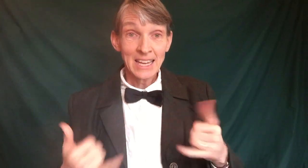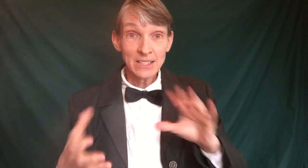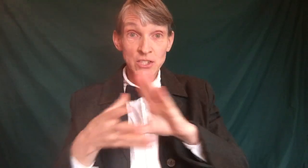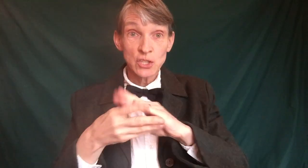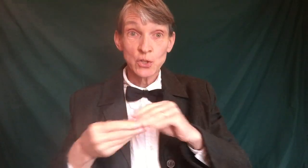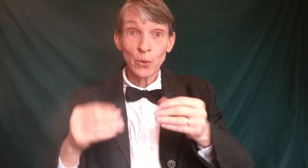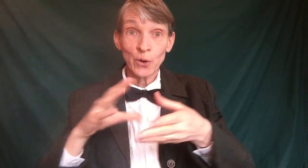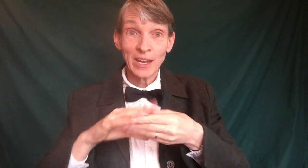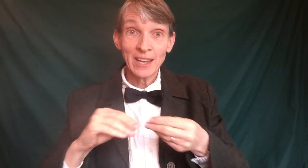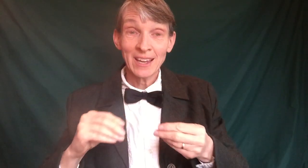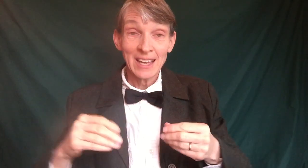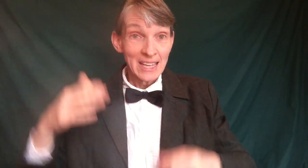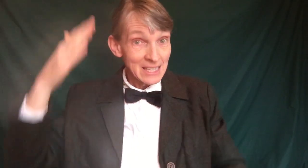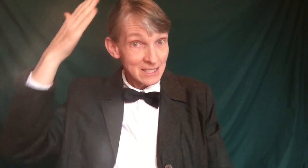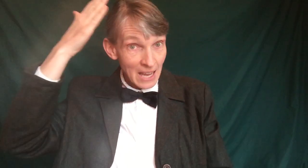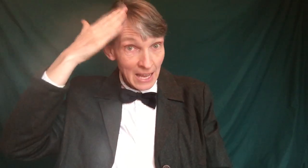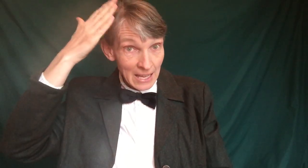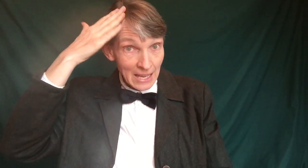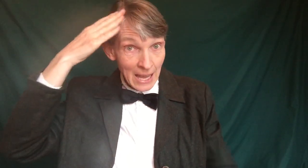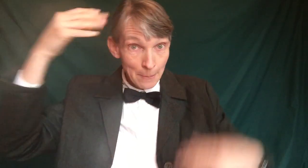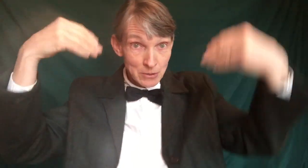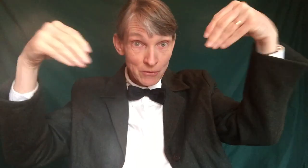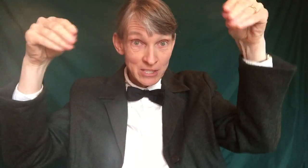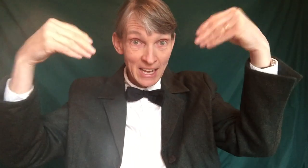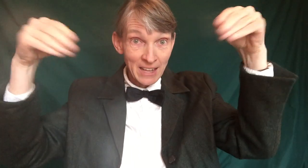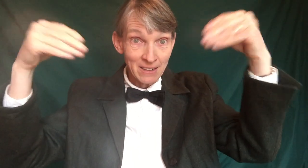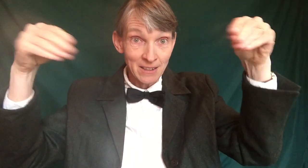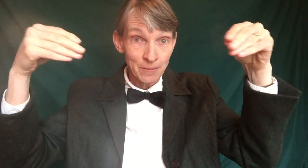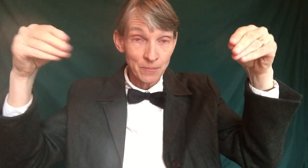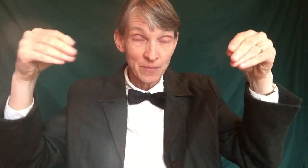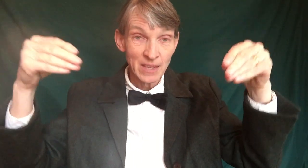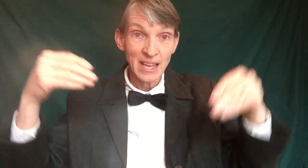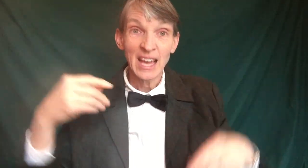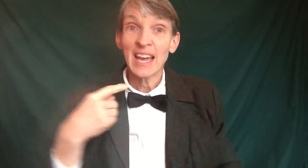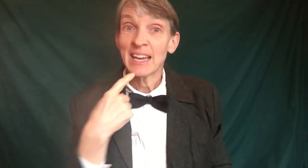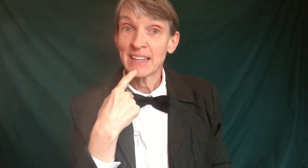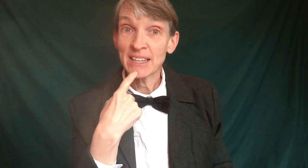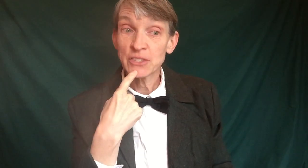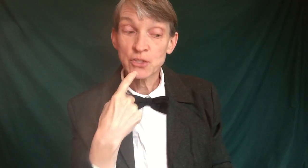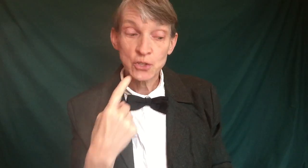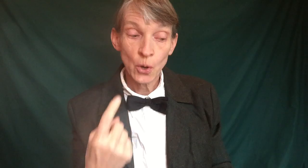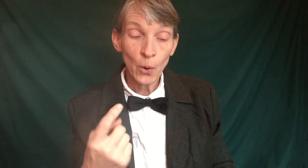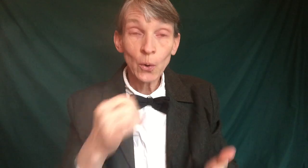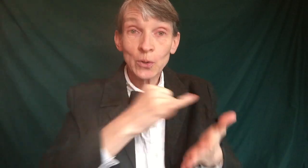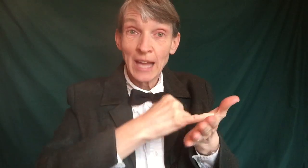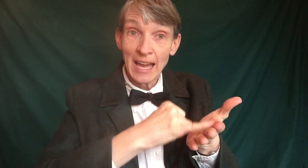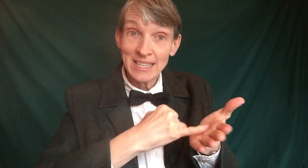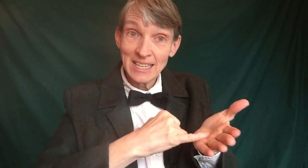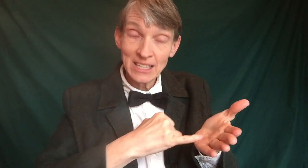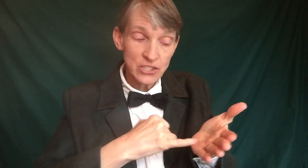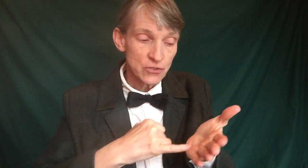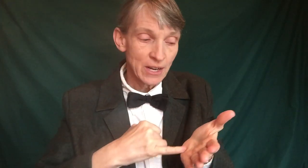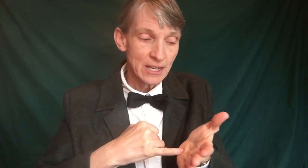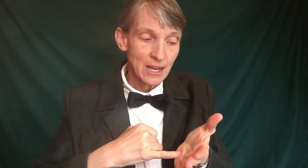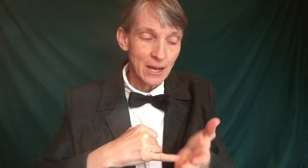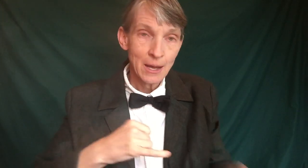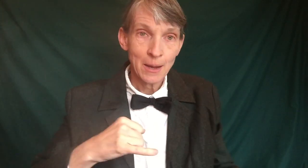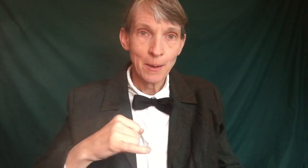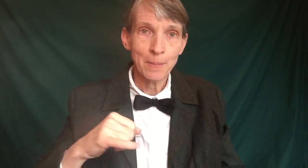Today's story is Caps for Sale. It is told and illustrated